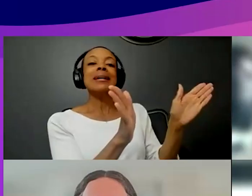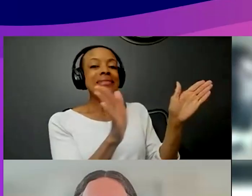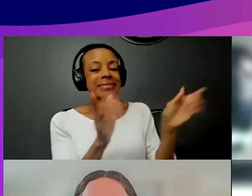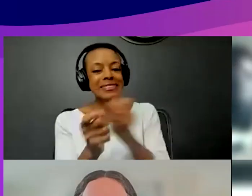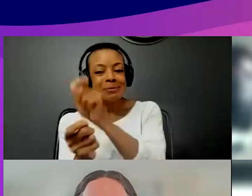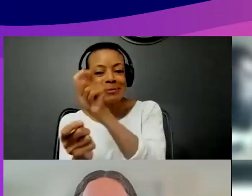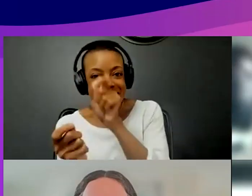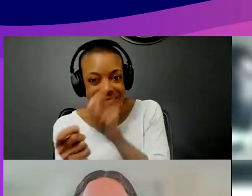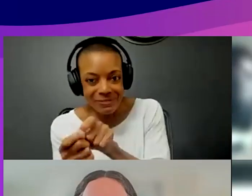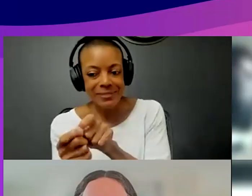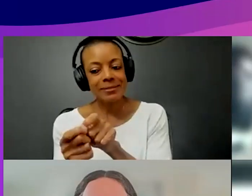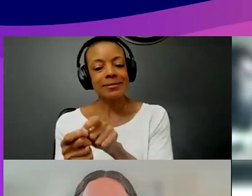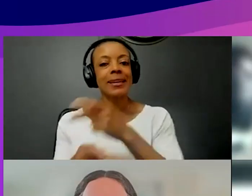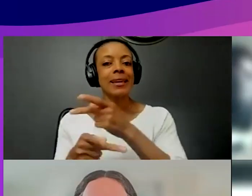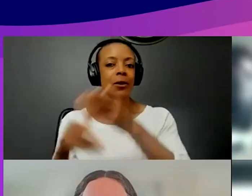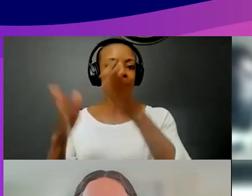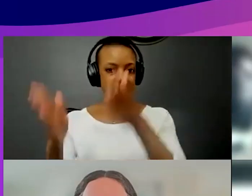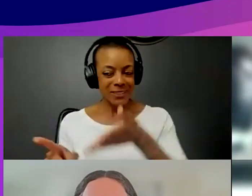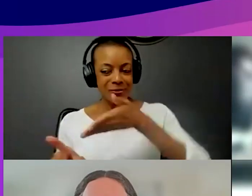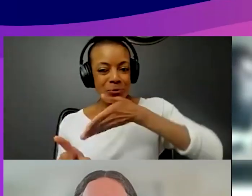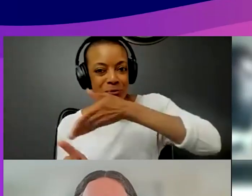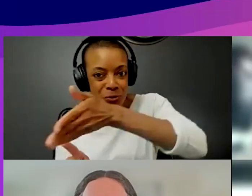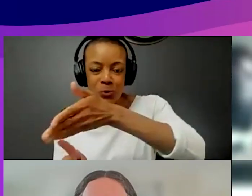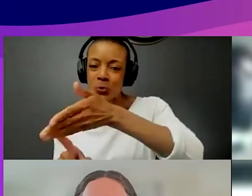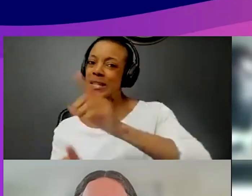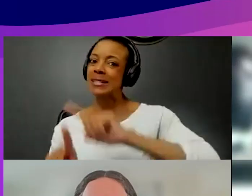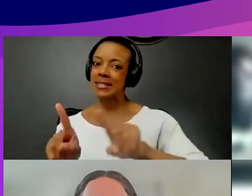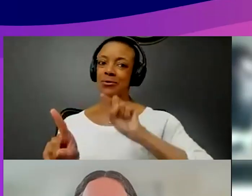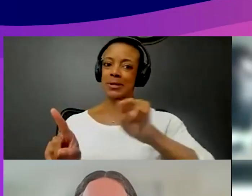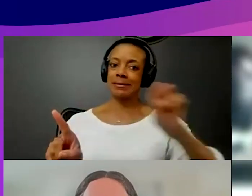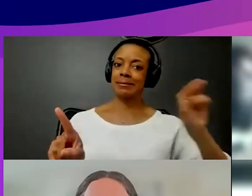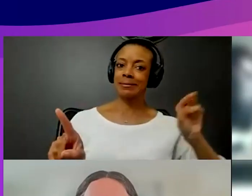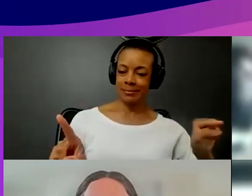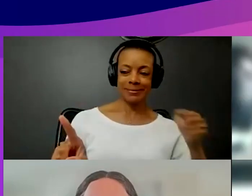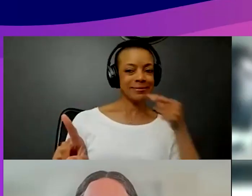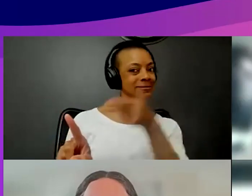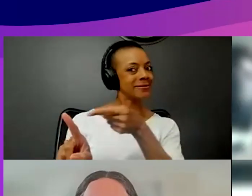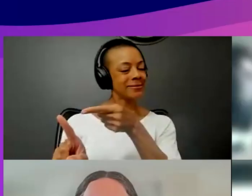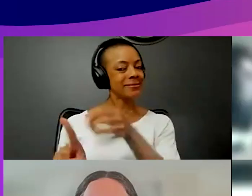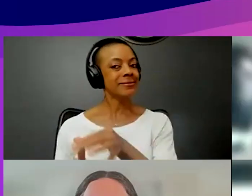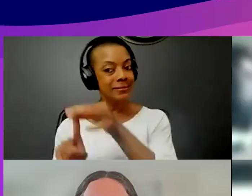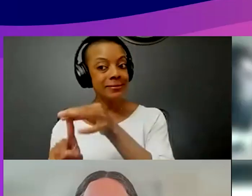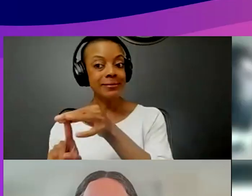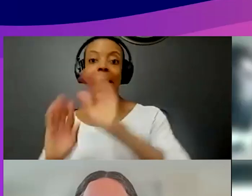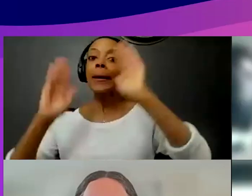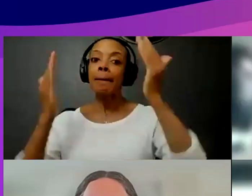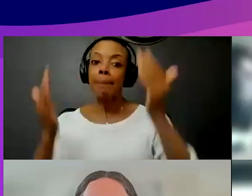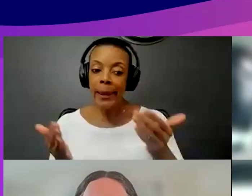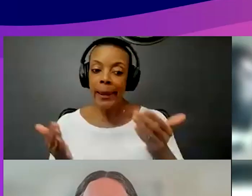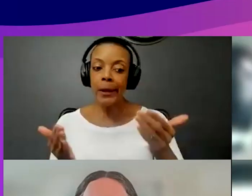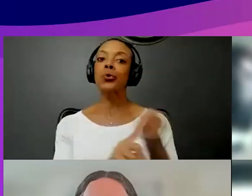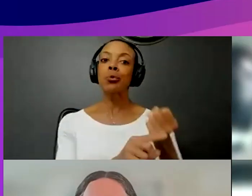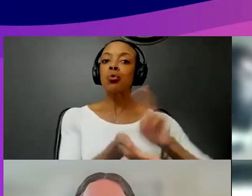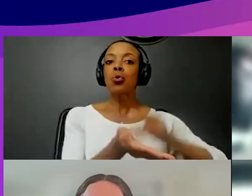like caregiving. It's really different how it manifests compared to maybe a mistreatment in nursing homes. So we